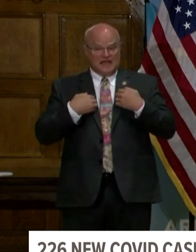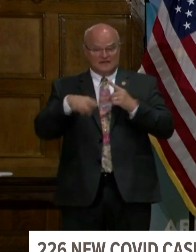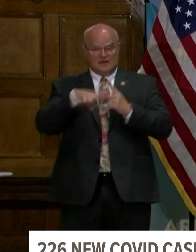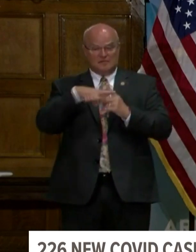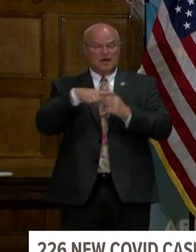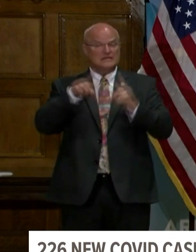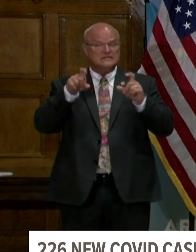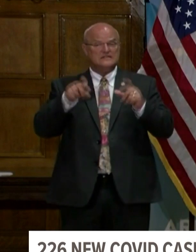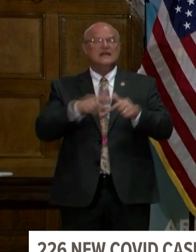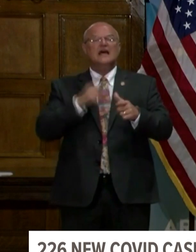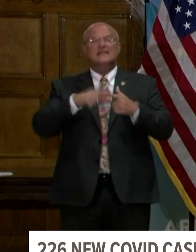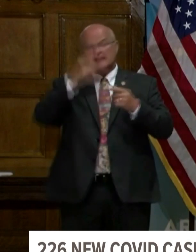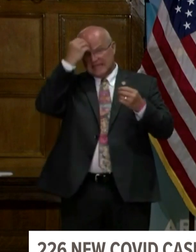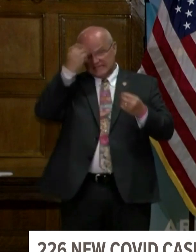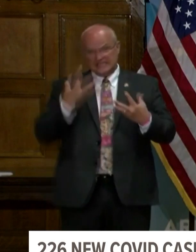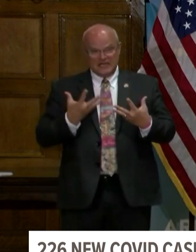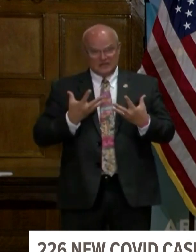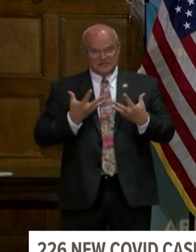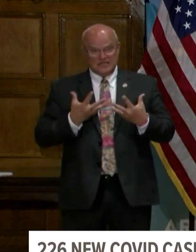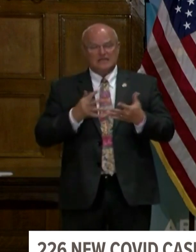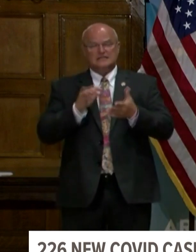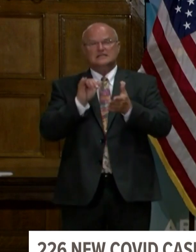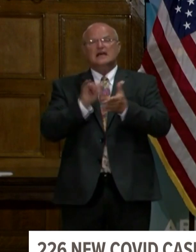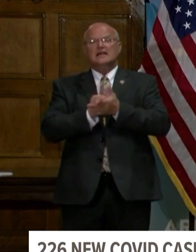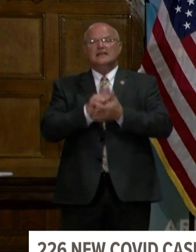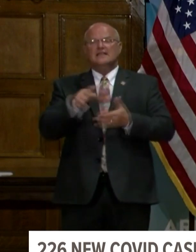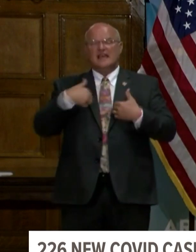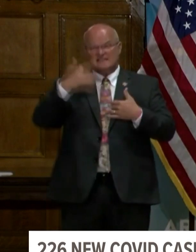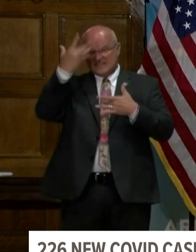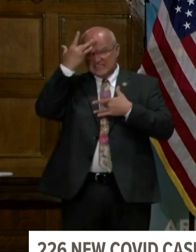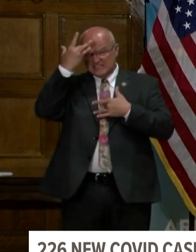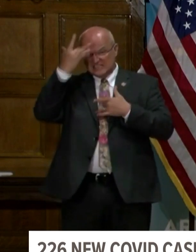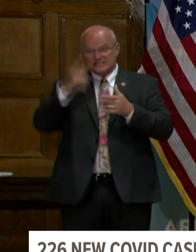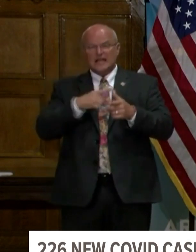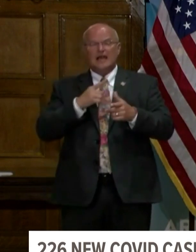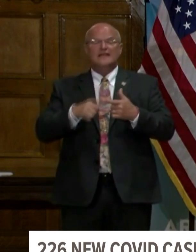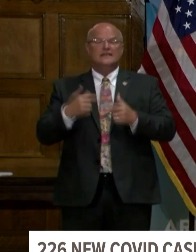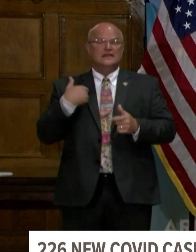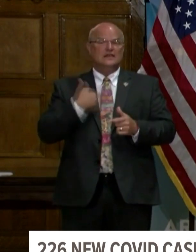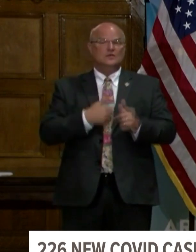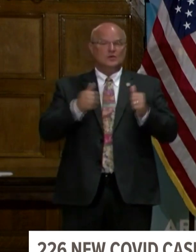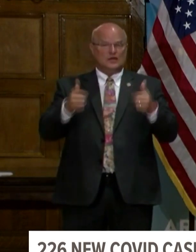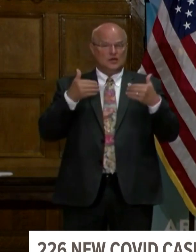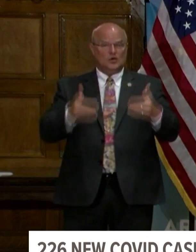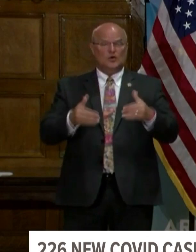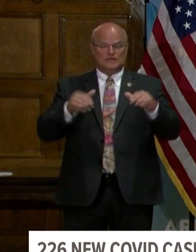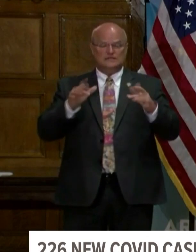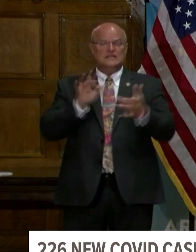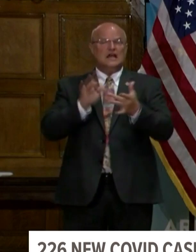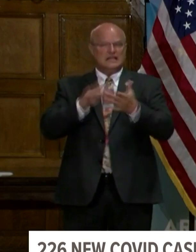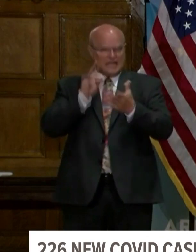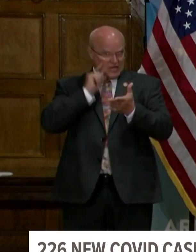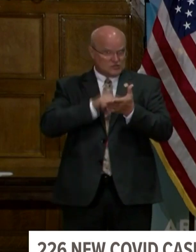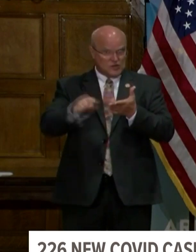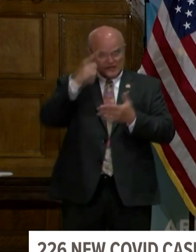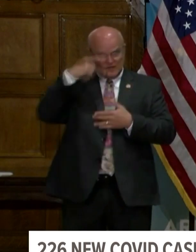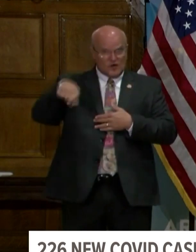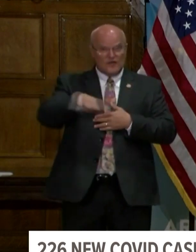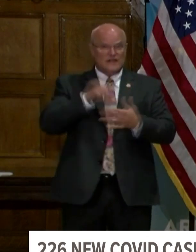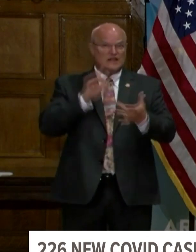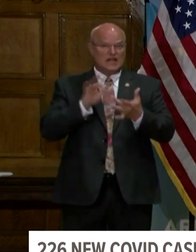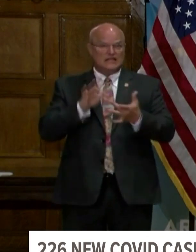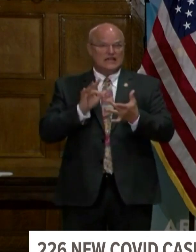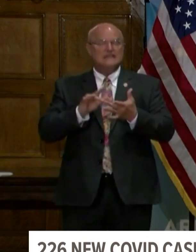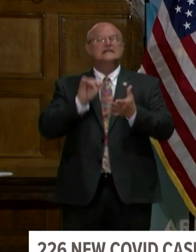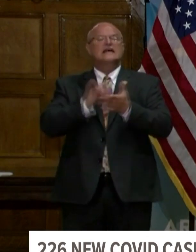a positive test, then that tells us that they have illness, and then we can go on and do contact tracing for their